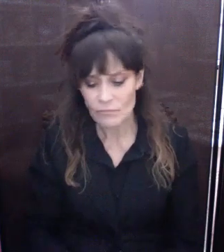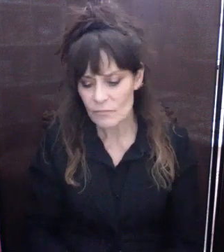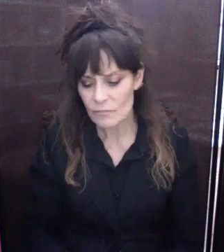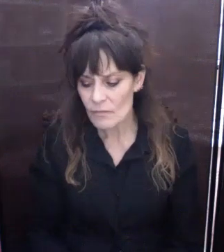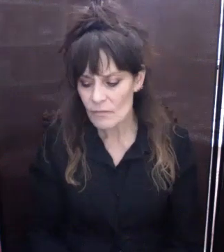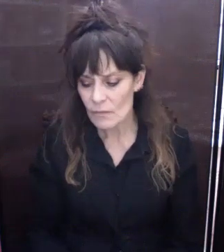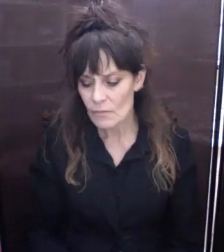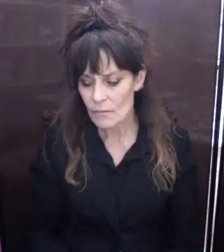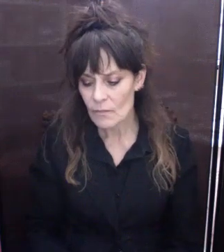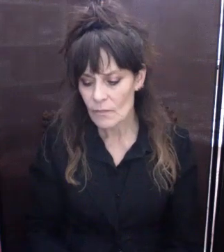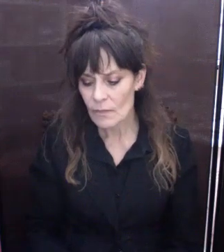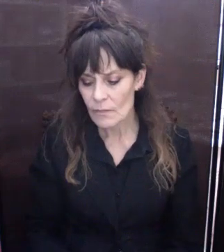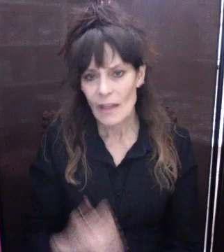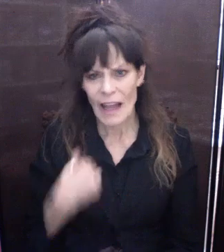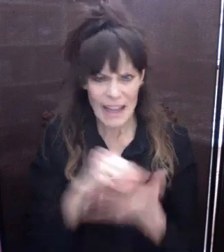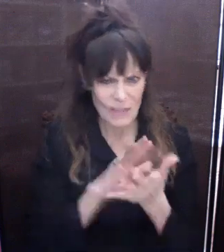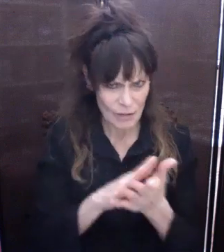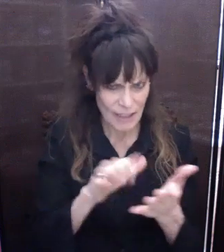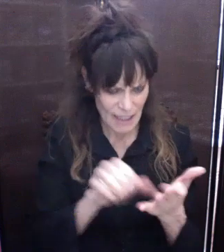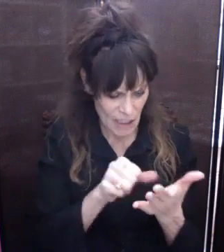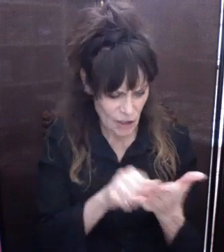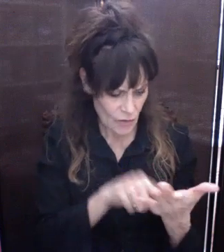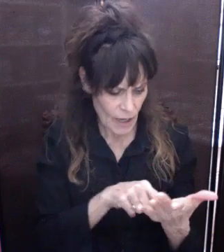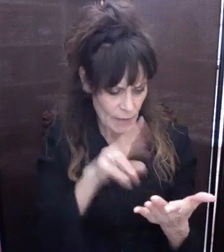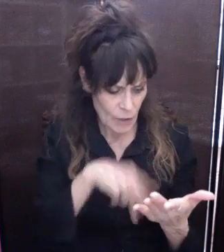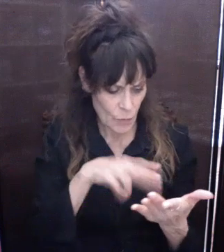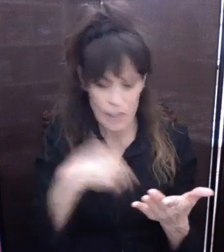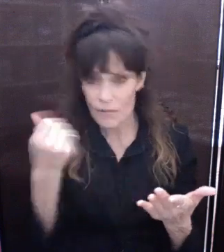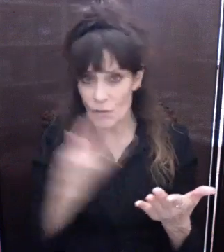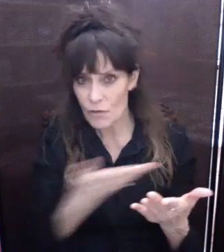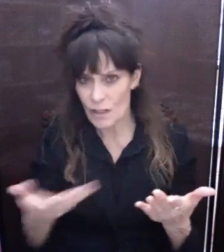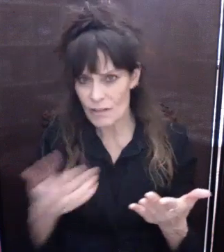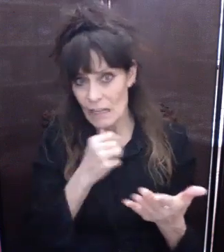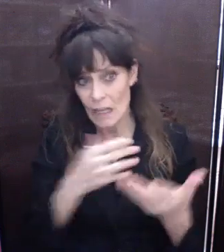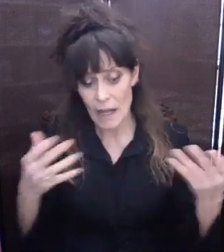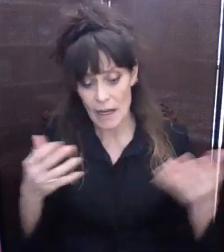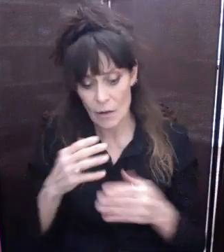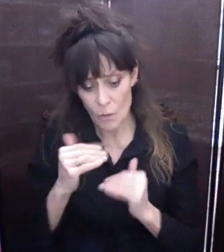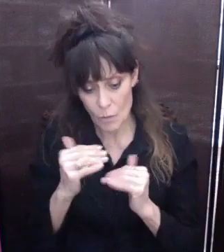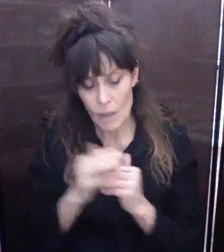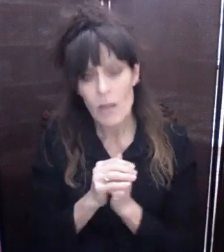I have notes, so I need to turn to them, and I'm going to read a couple of things, hopefully not too much. But, you know, over the